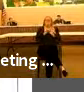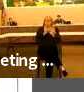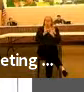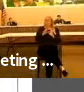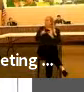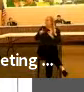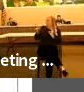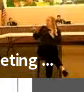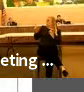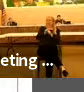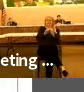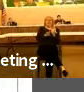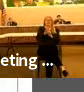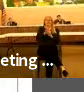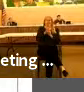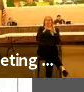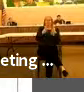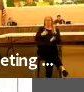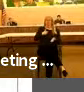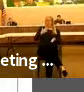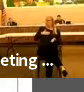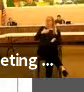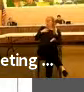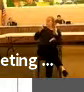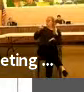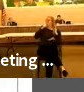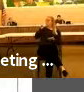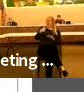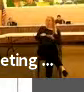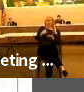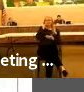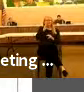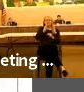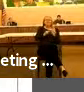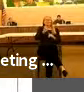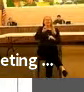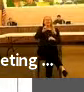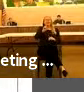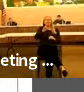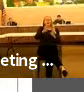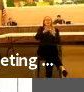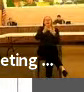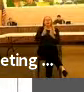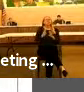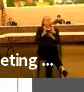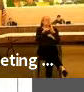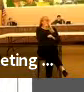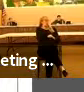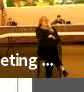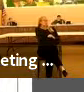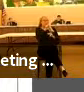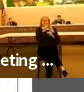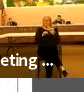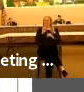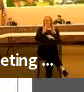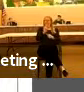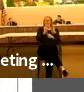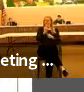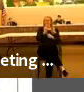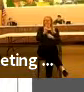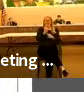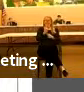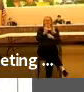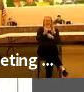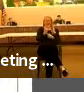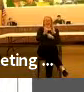developer, because as I said, if we could put the clubhouse where building 7 is, that would allow you to slide building